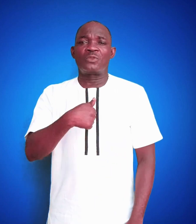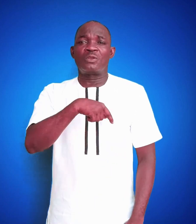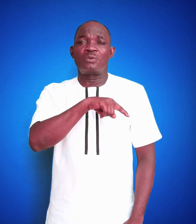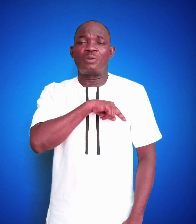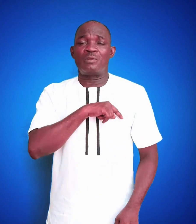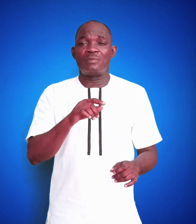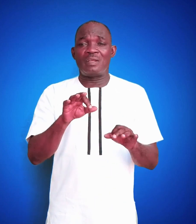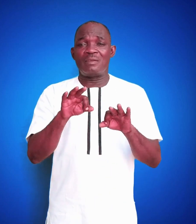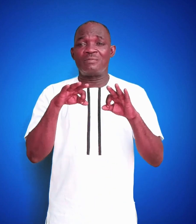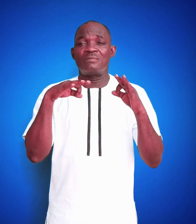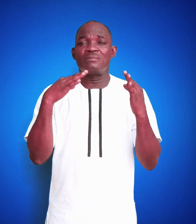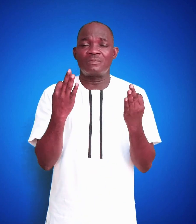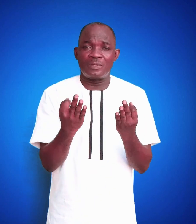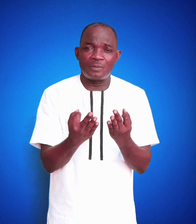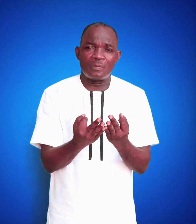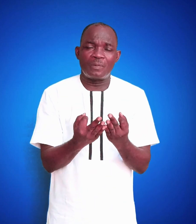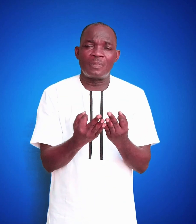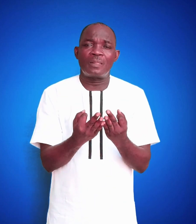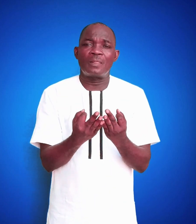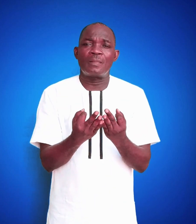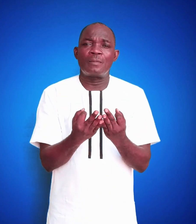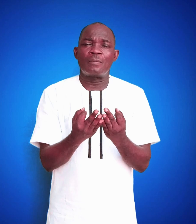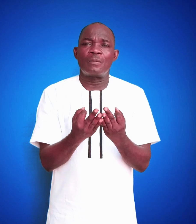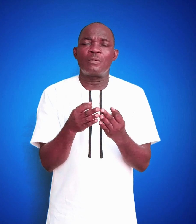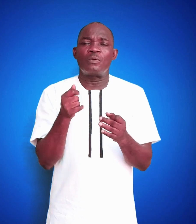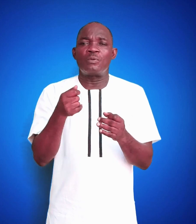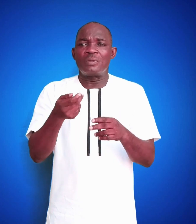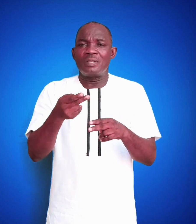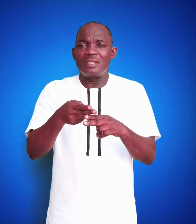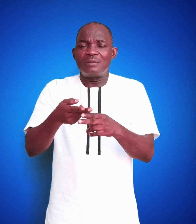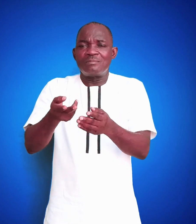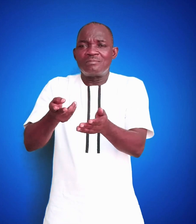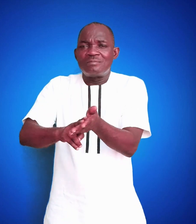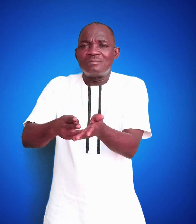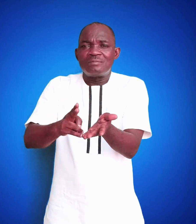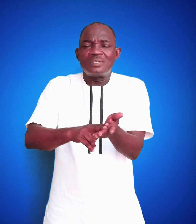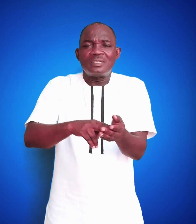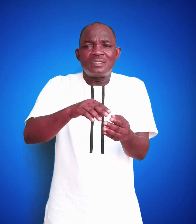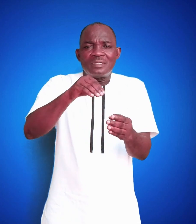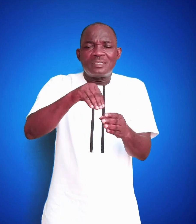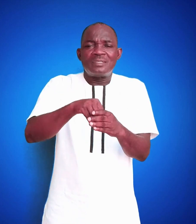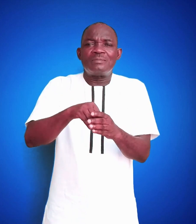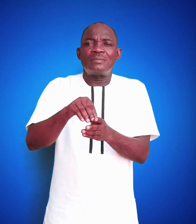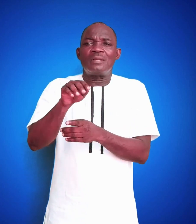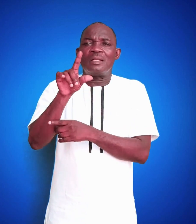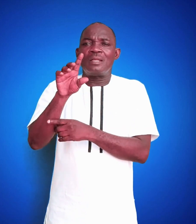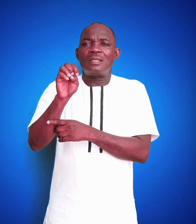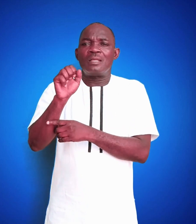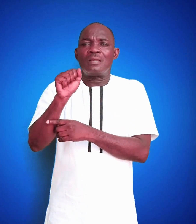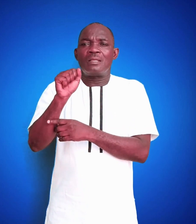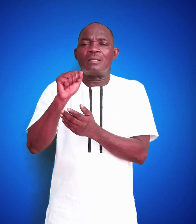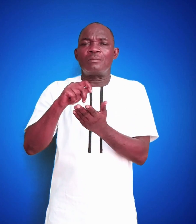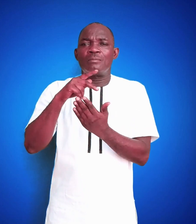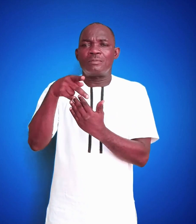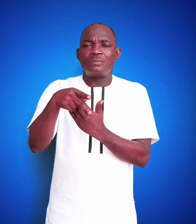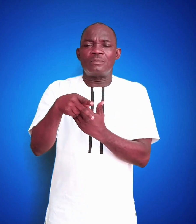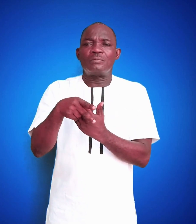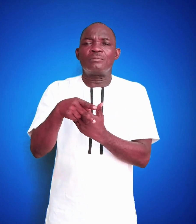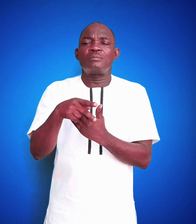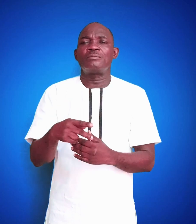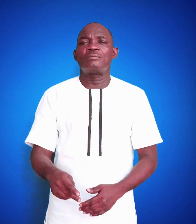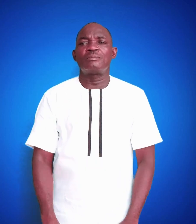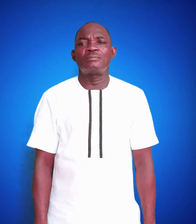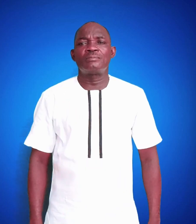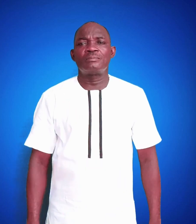Qualified households are enrolled onto the LEAP program.